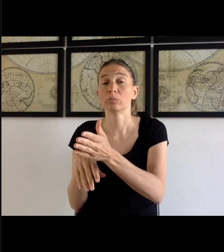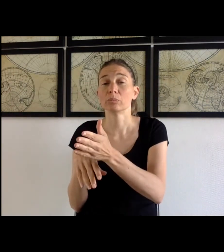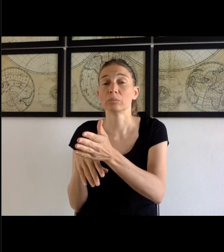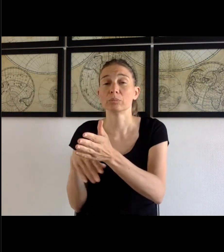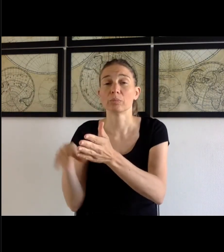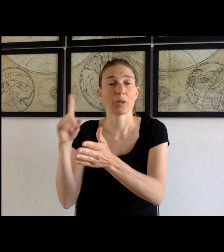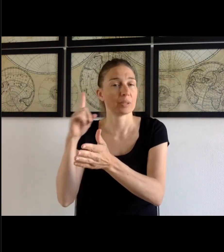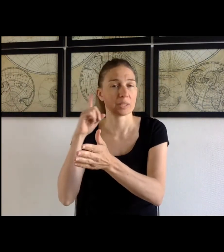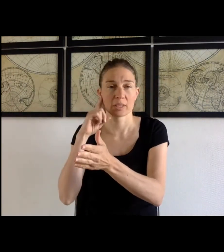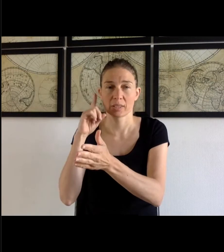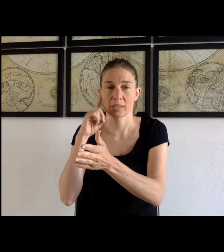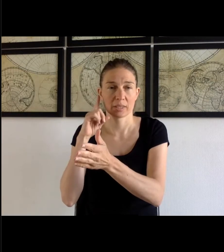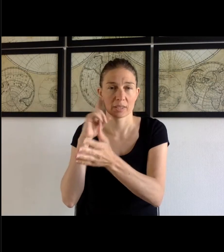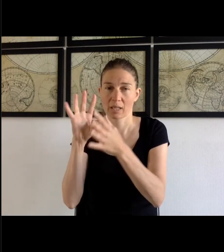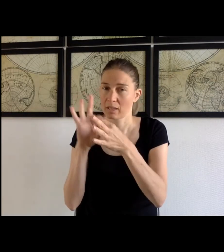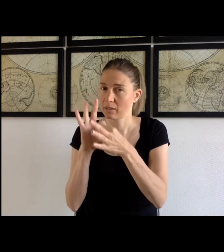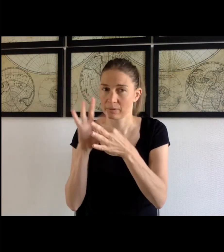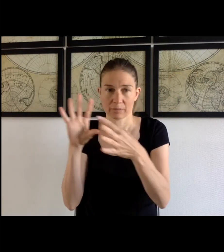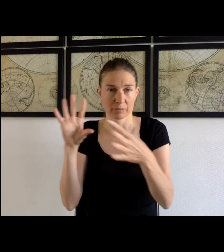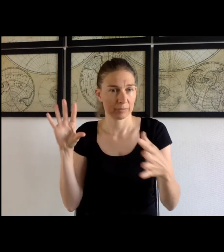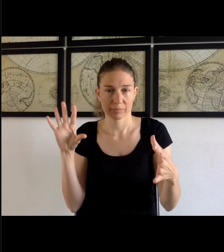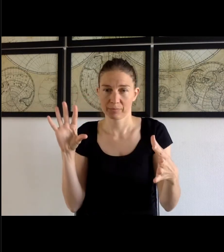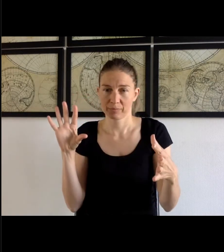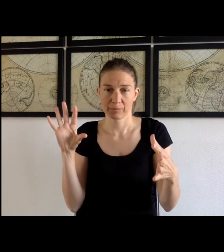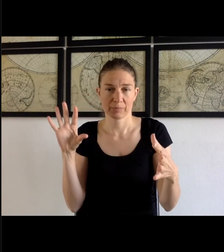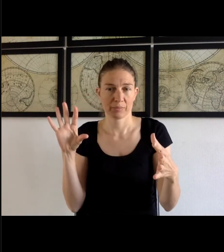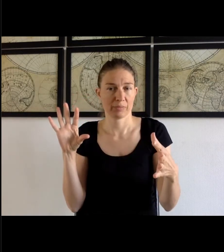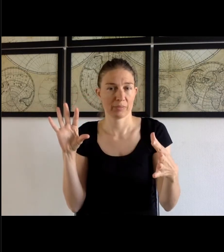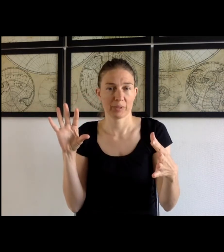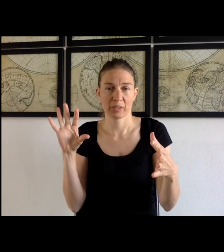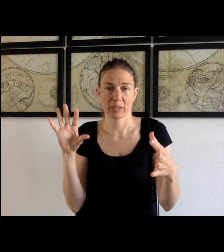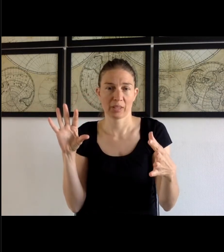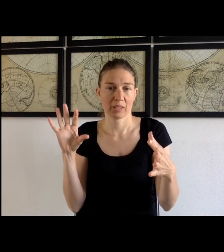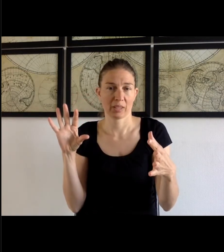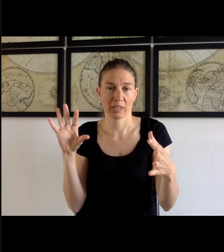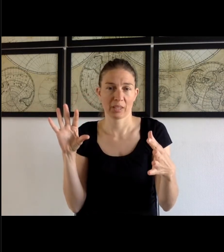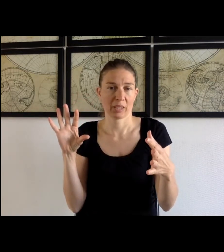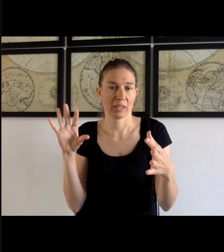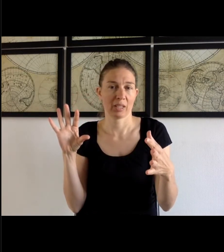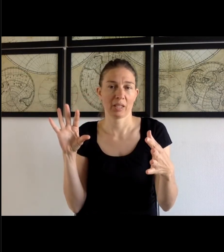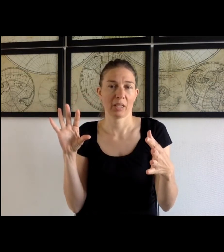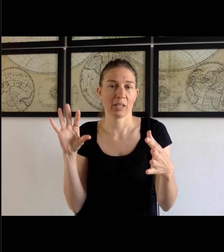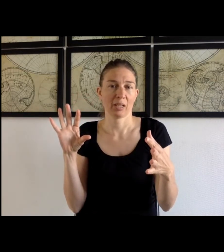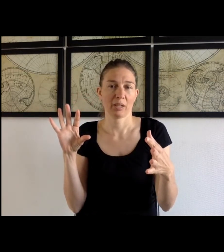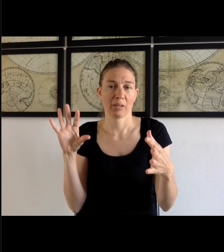this, you should get your disability. And